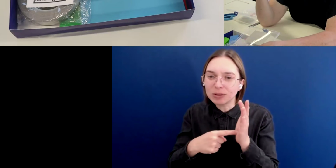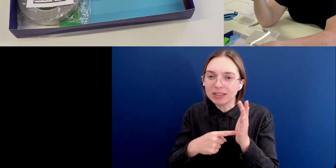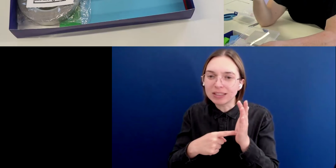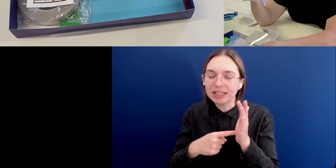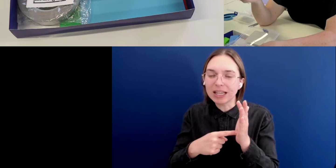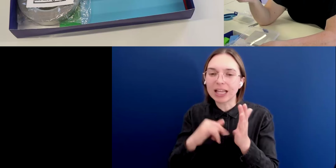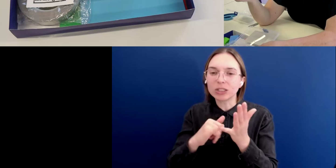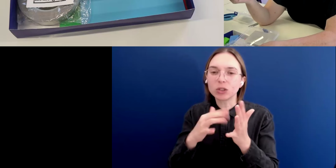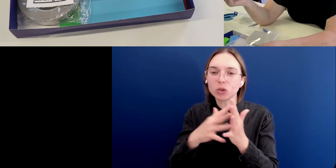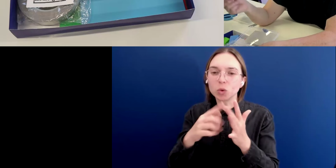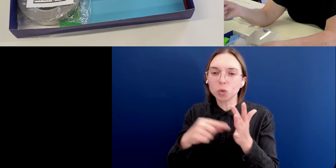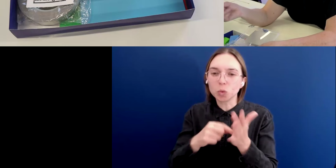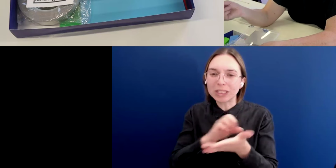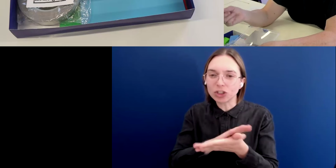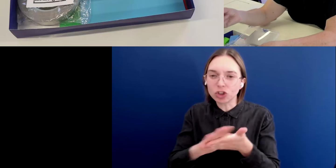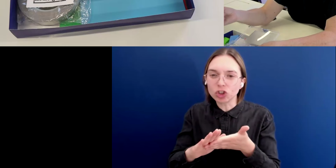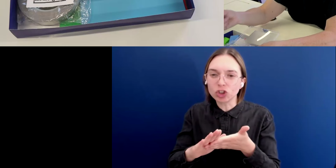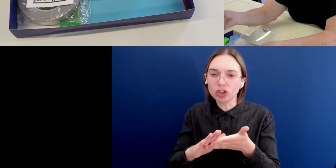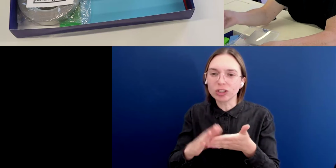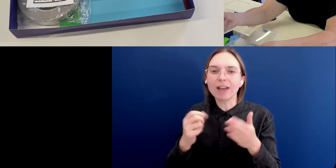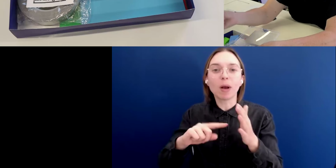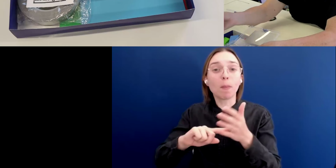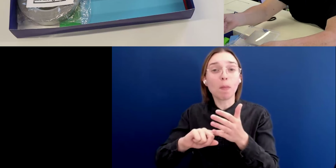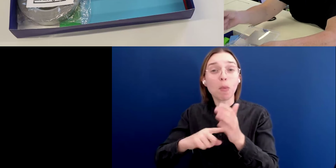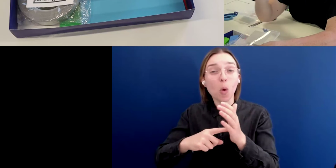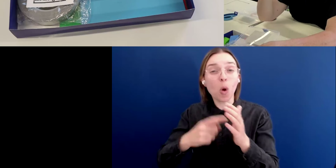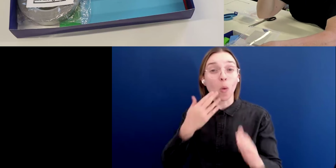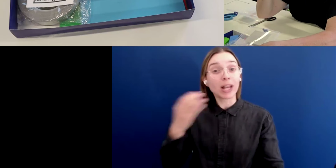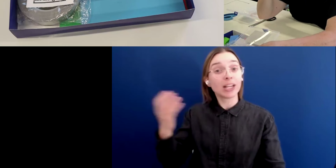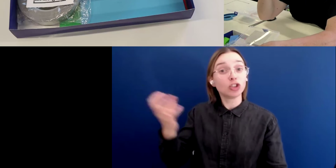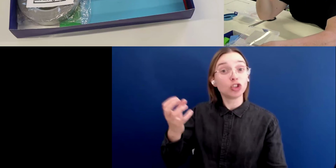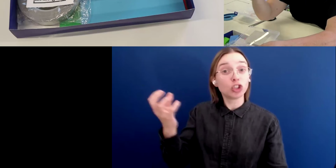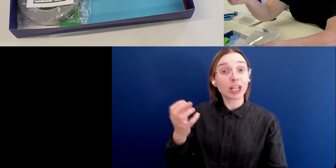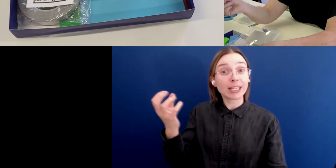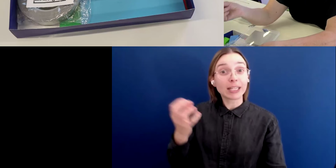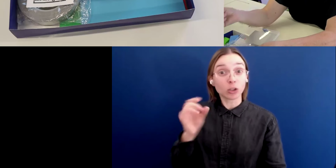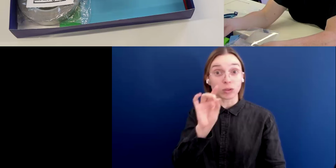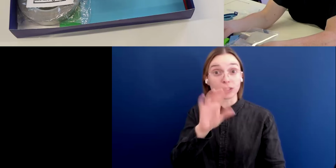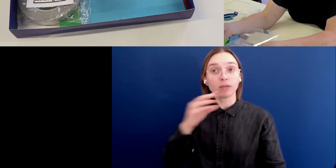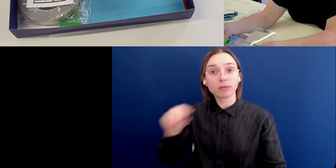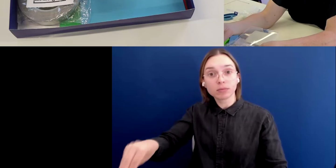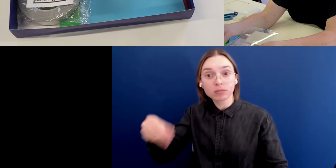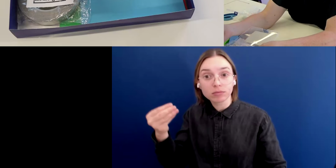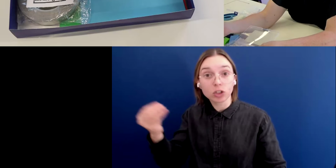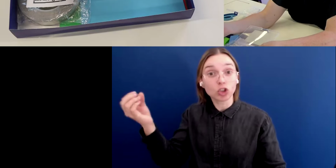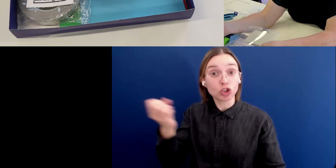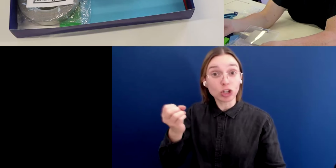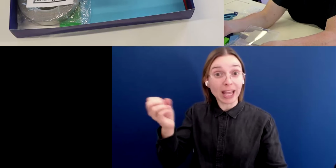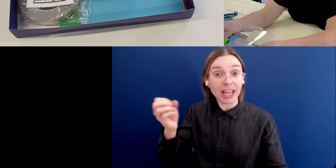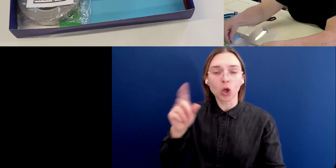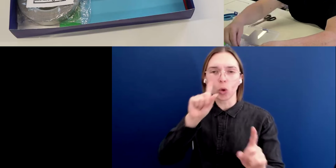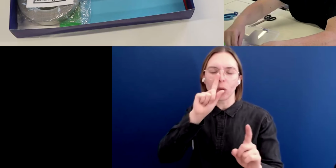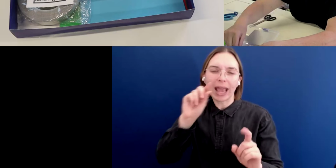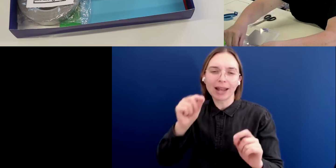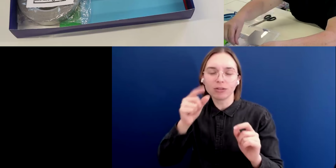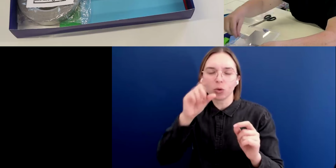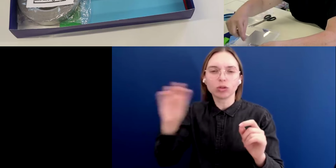you shake these, you can feel it going clunk, clunk, clunk, clunk, clunk, and you can hear it as well, potentially. All right.